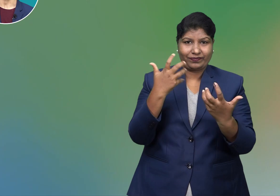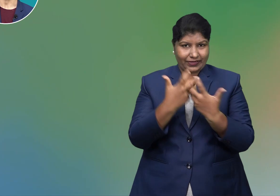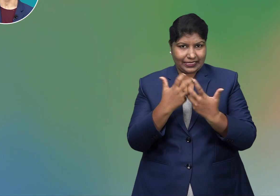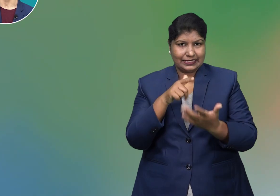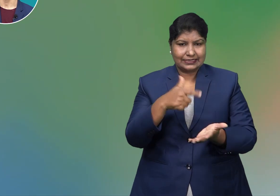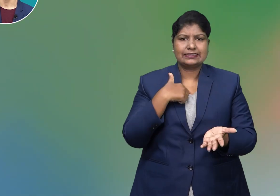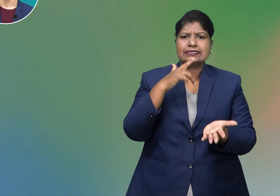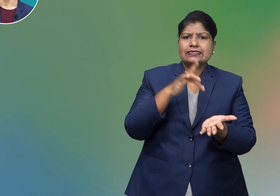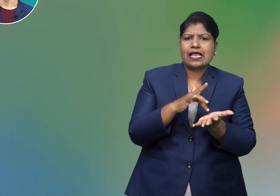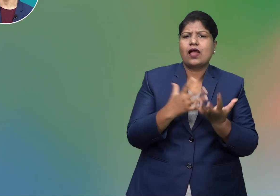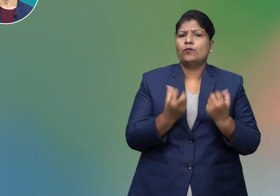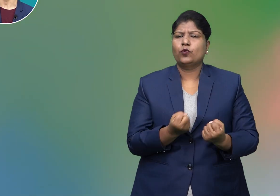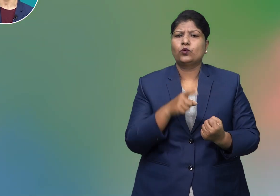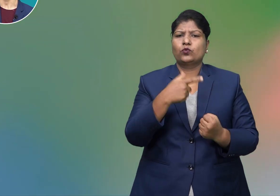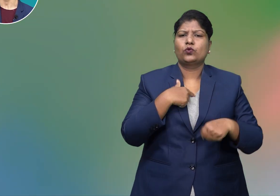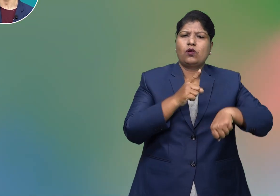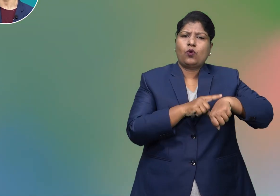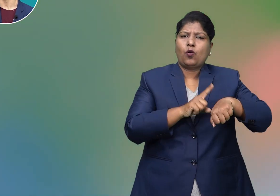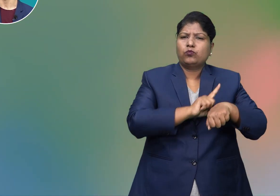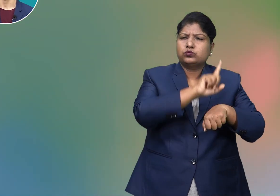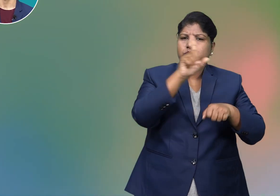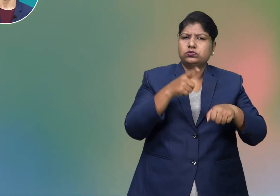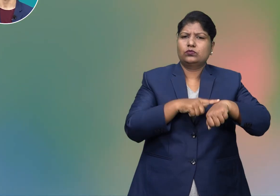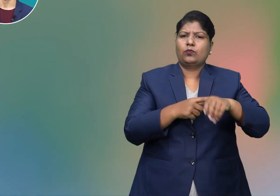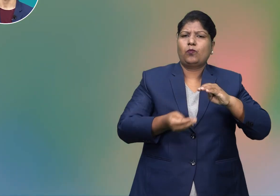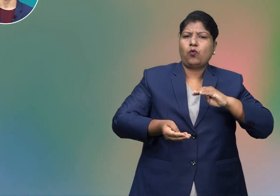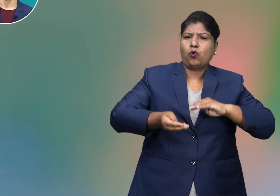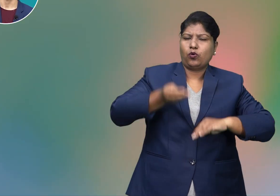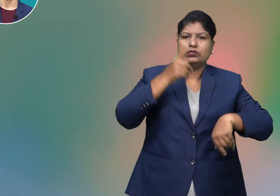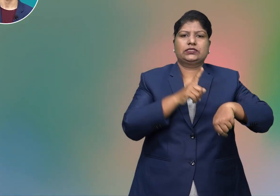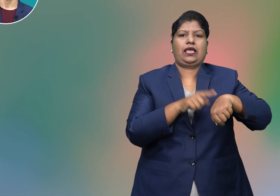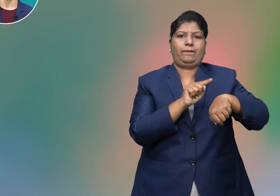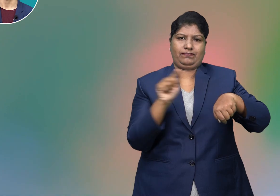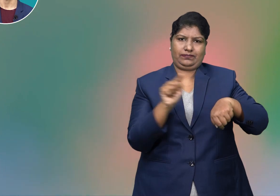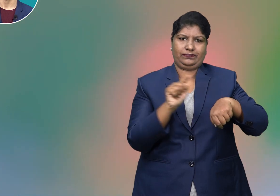Adaptation takes place over a long period of duration.